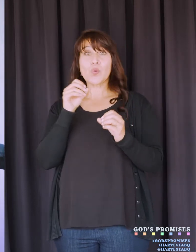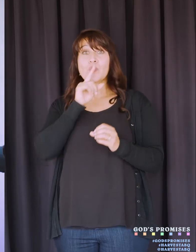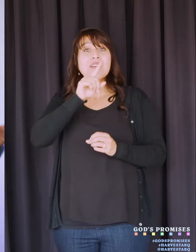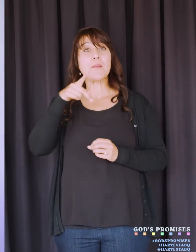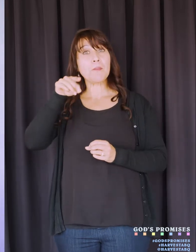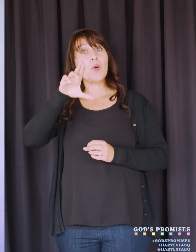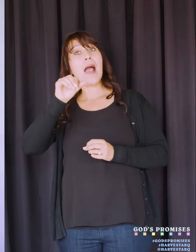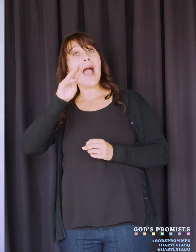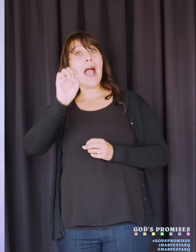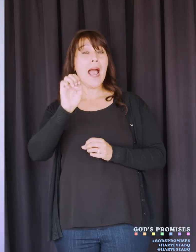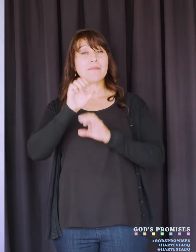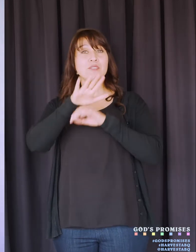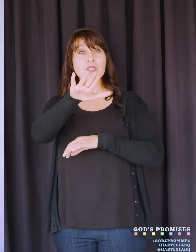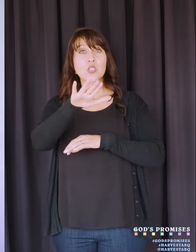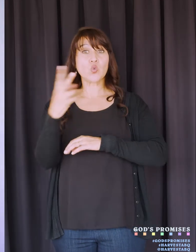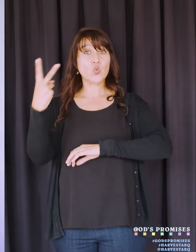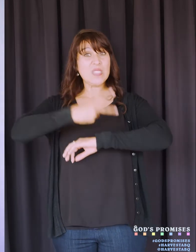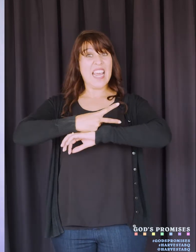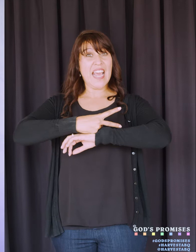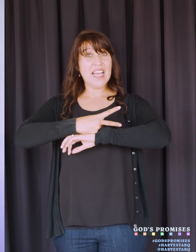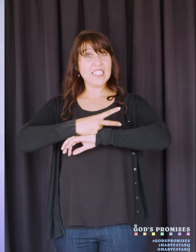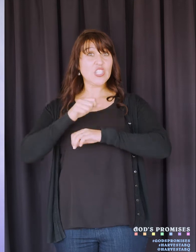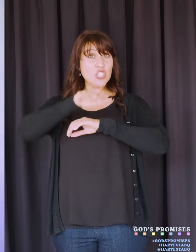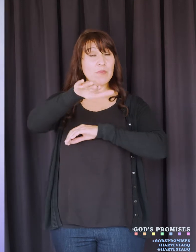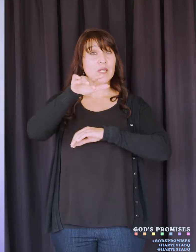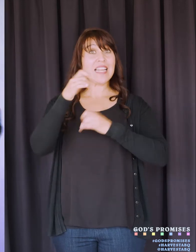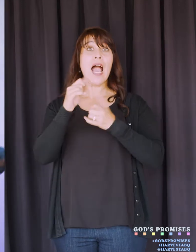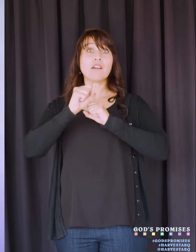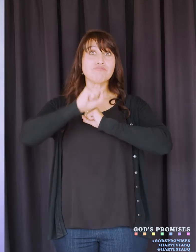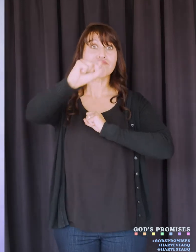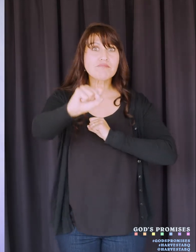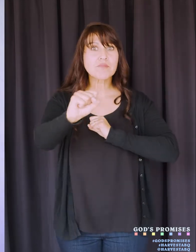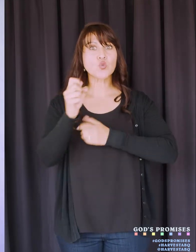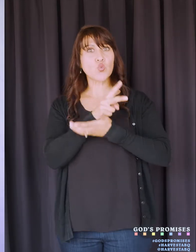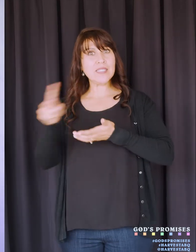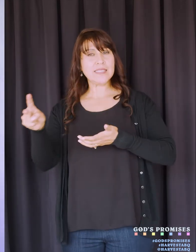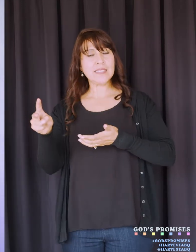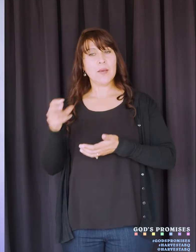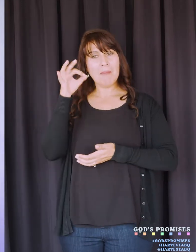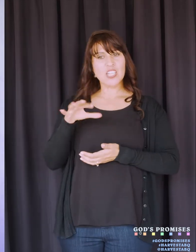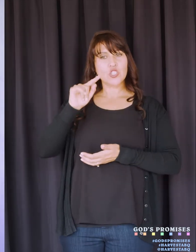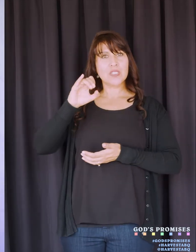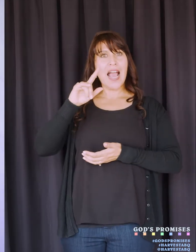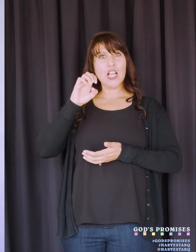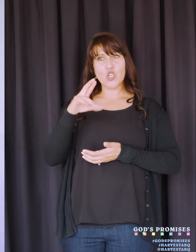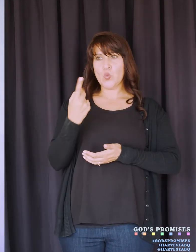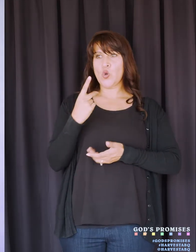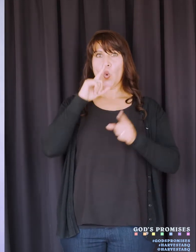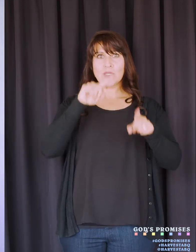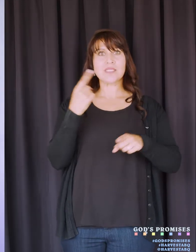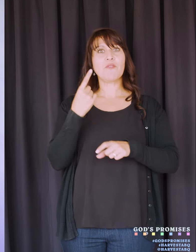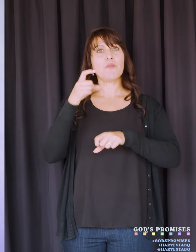2-day shipping became 2-week shipping. Or in our case, Pastor Tyler and I ordered something this week for the church, and we